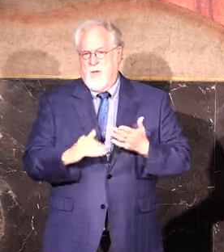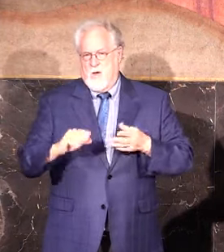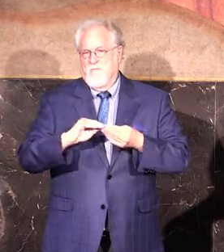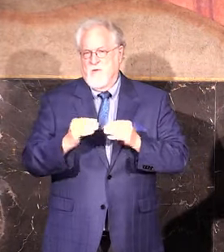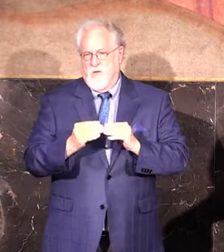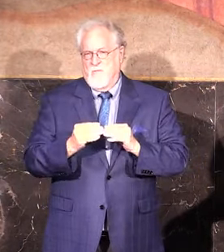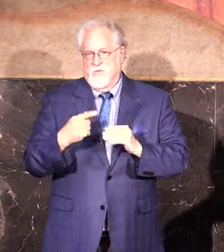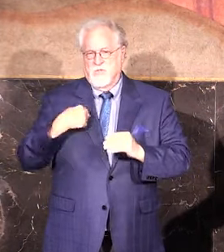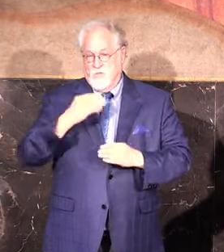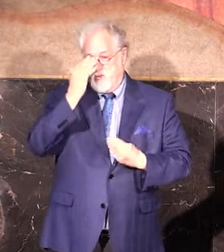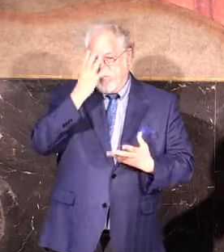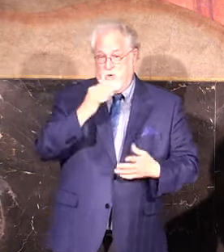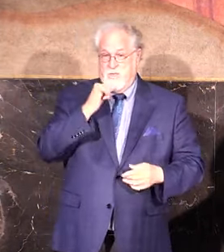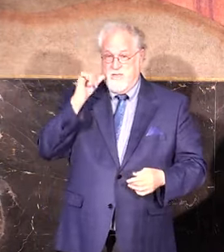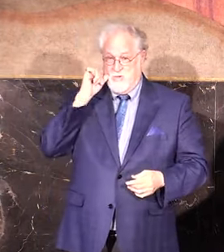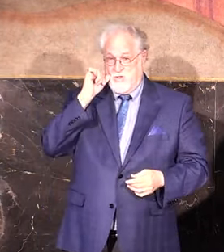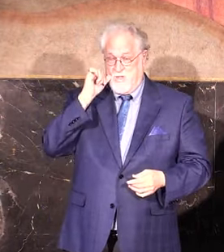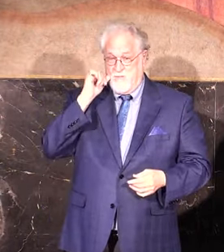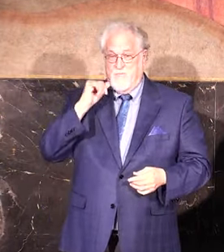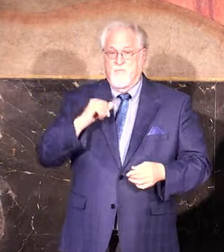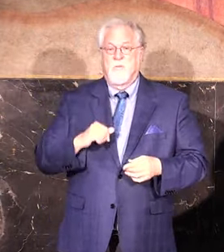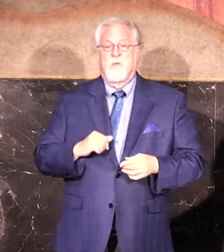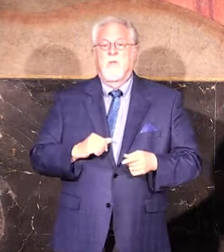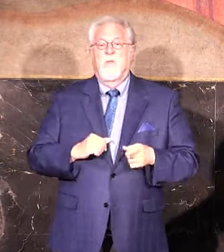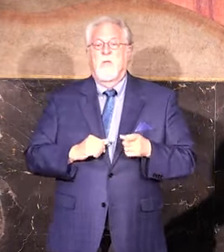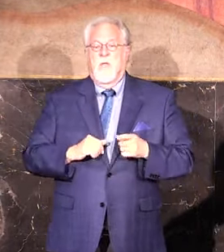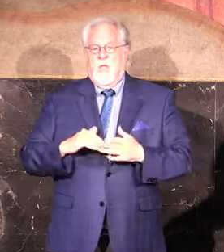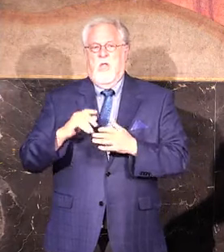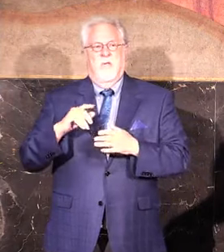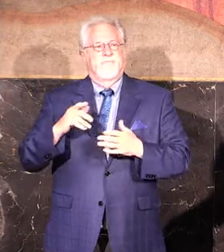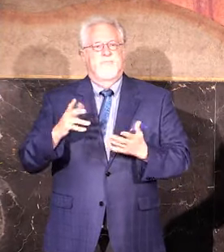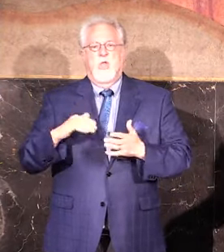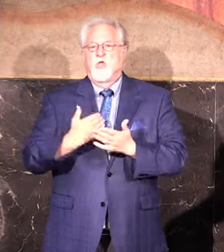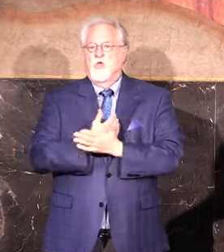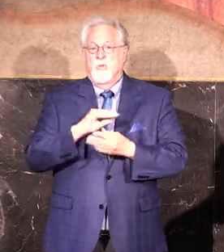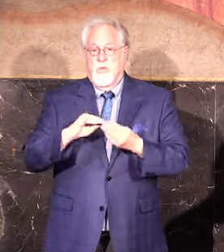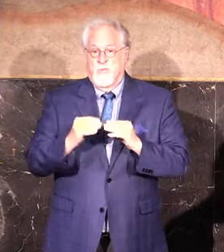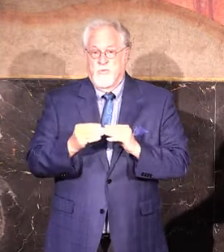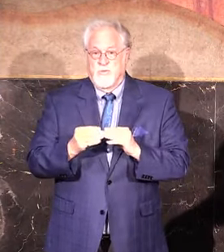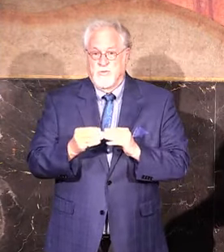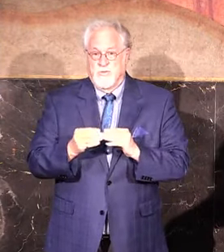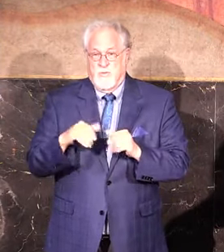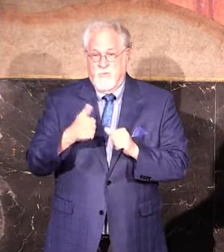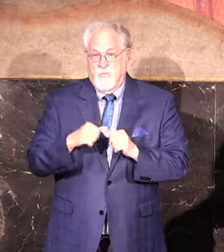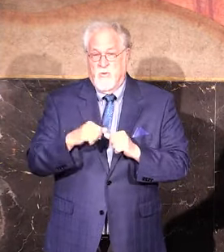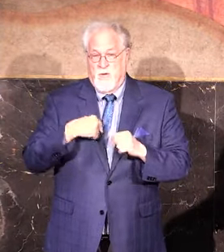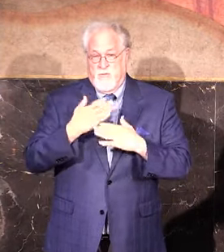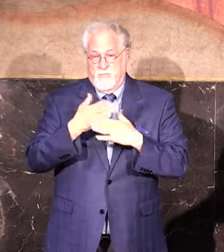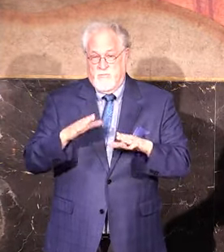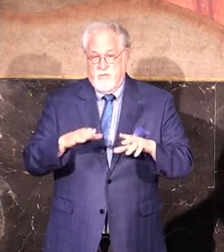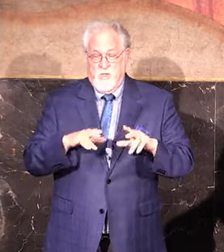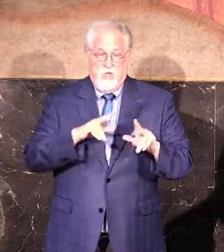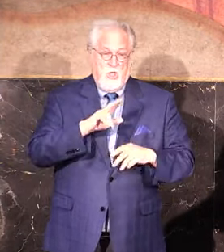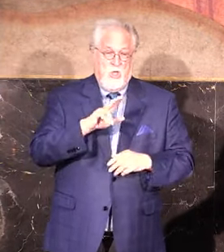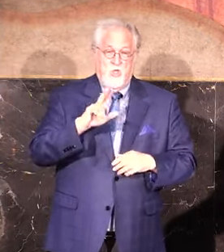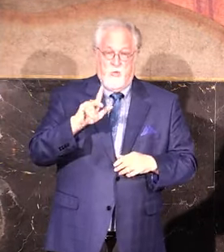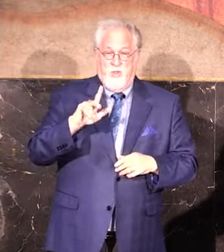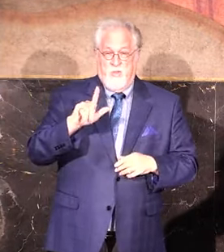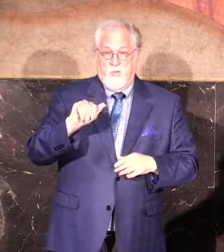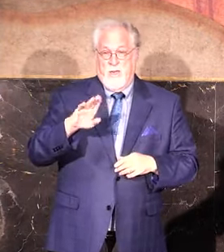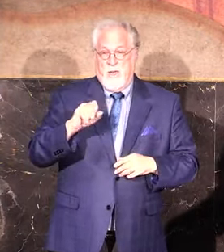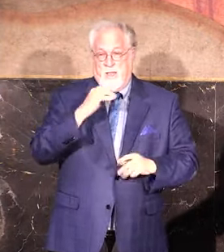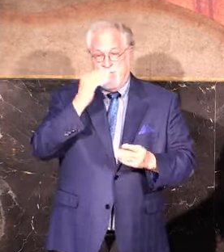that we reported yesterday, the new numbers, remember I broke them out because 23 labs reported for the